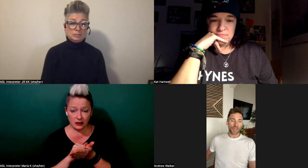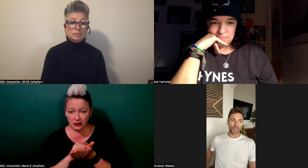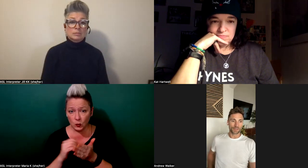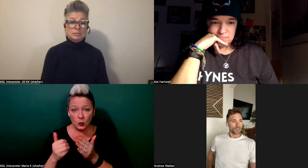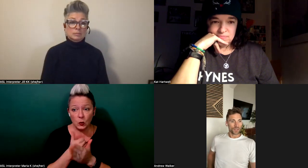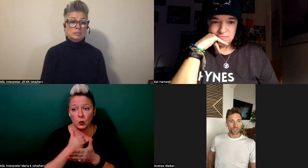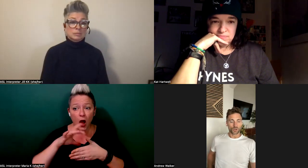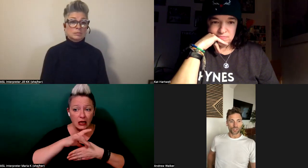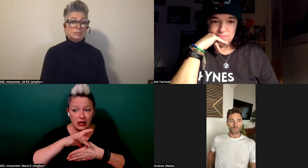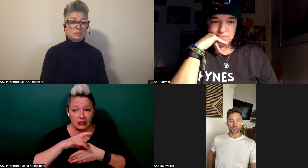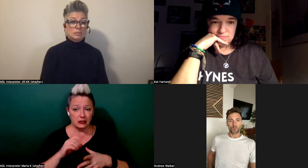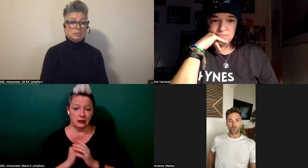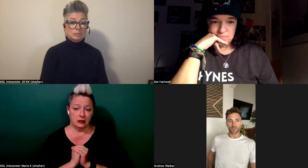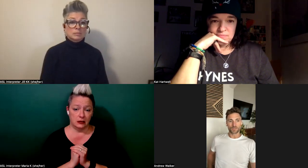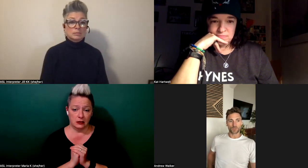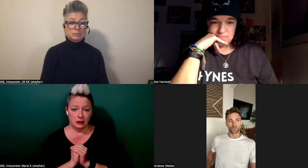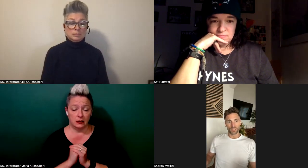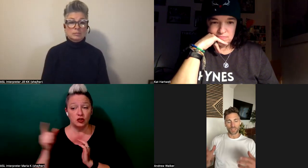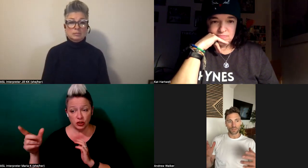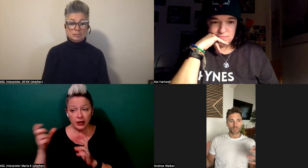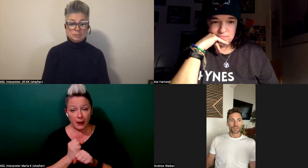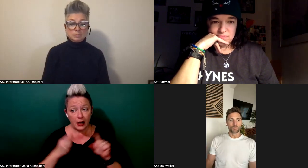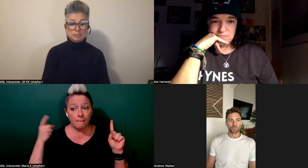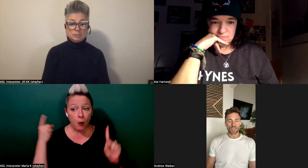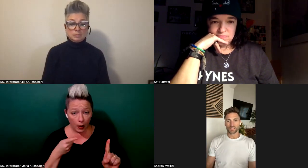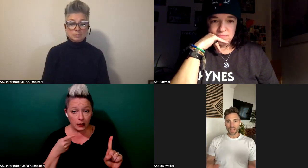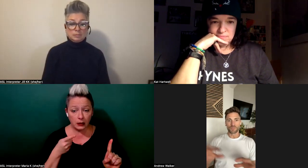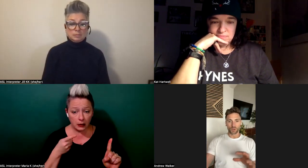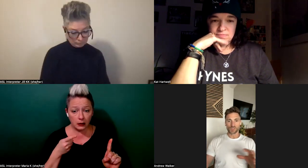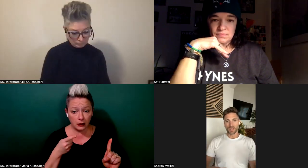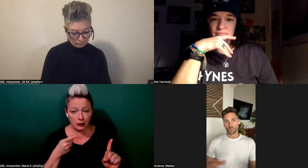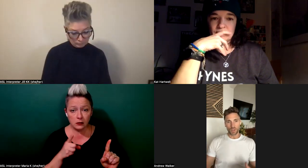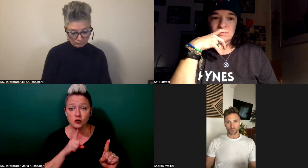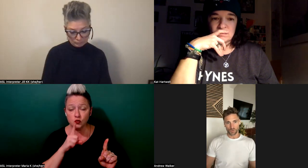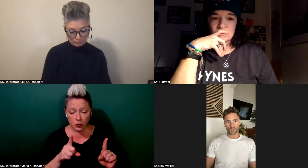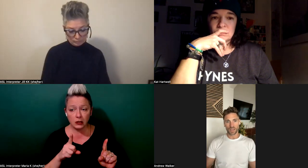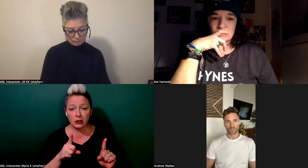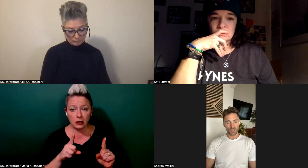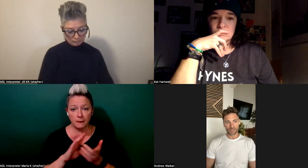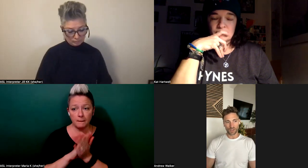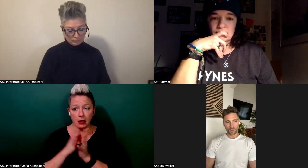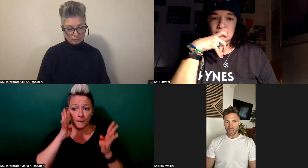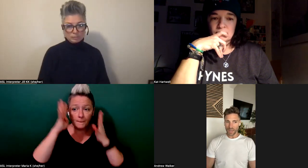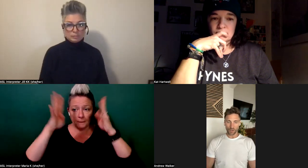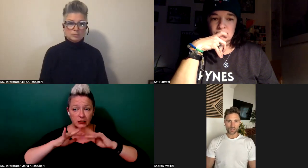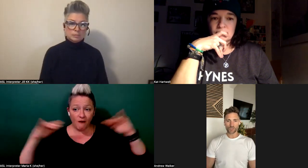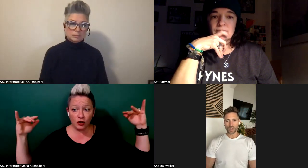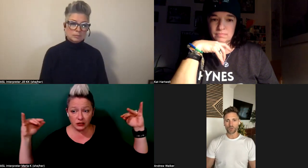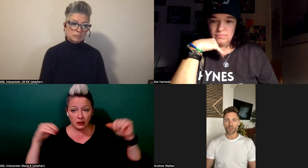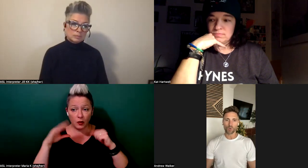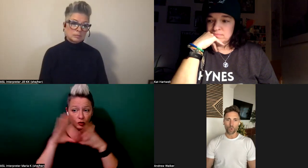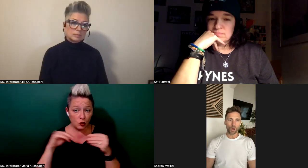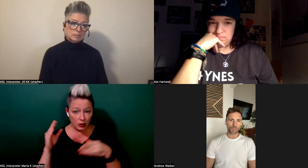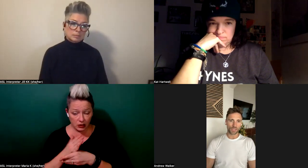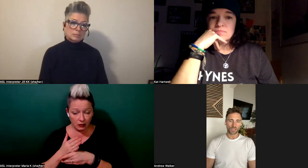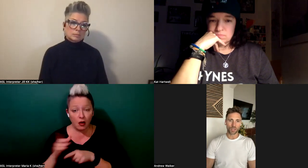content, and she's made it a point to really be diverse in her storytelling, and also to try to bring a